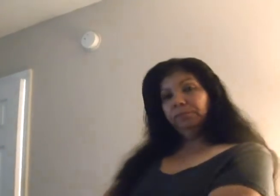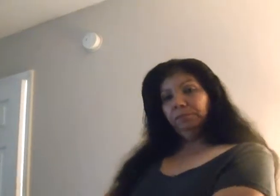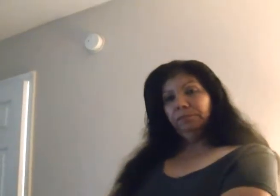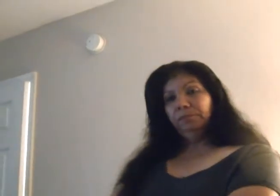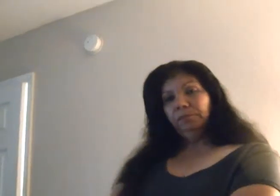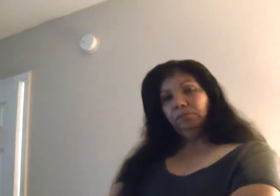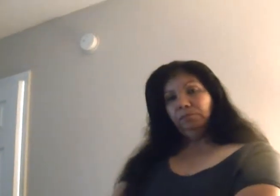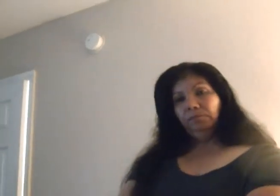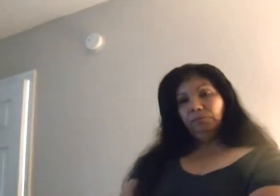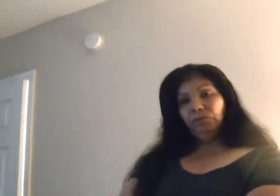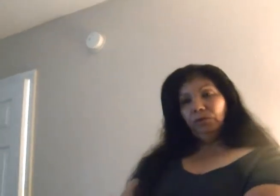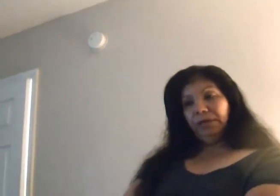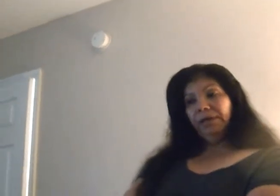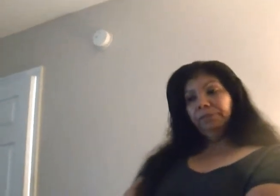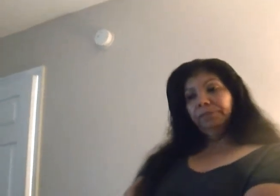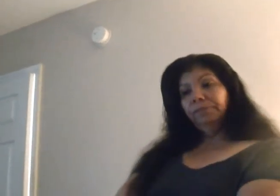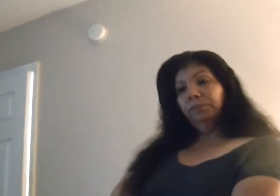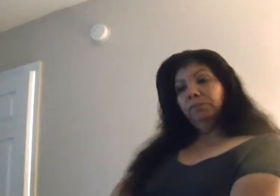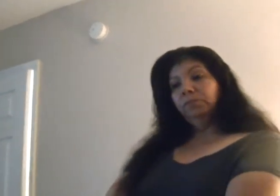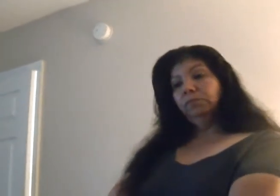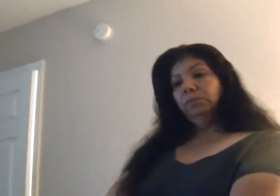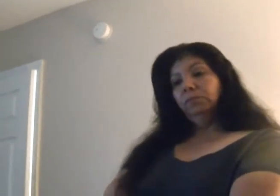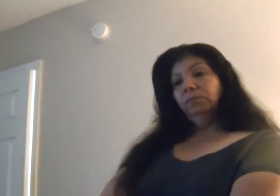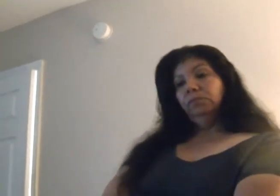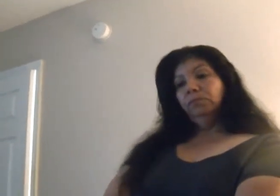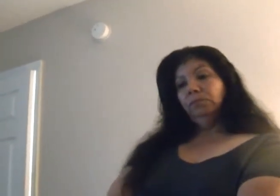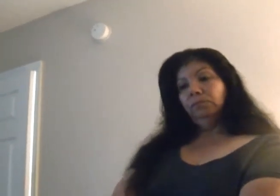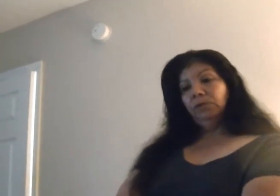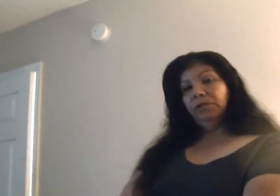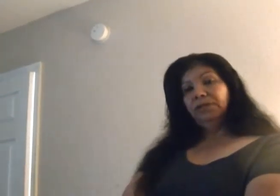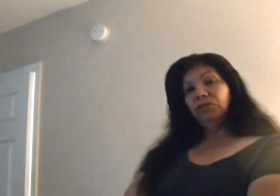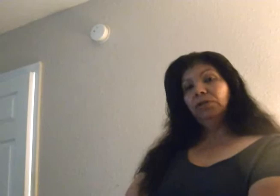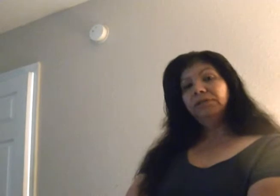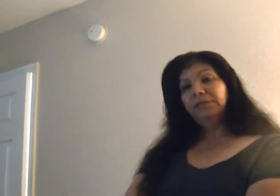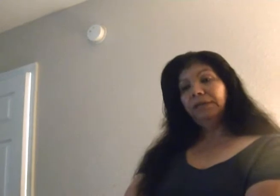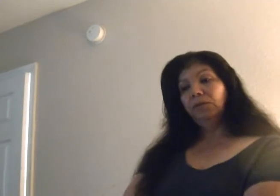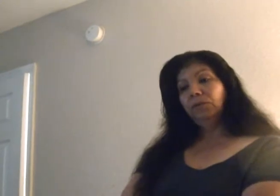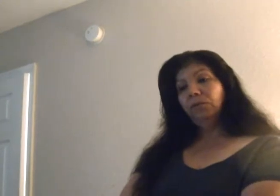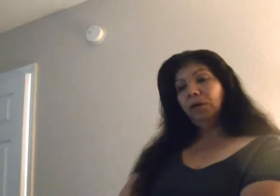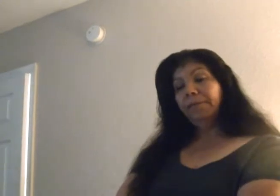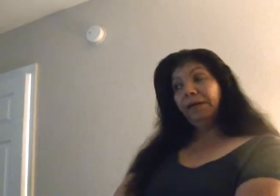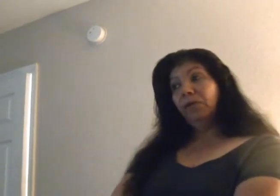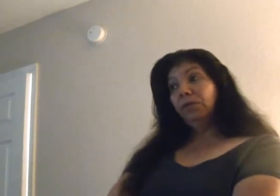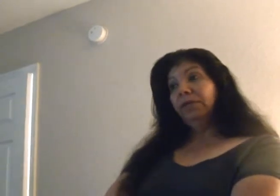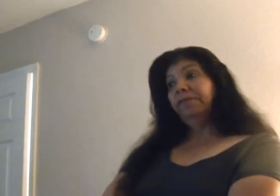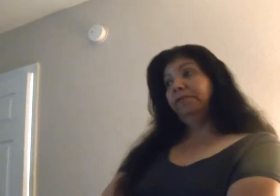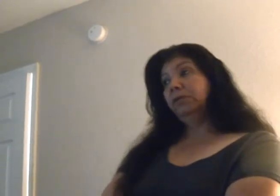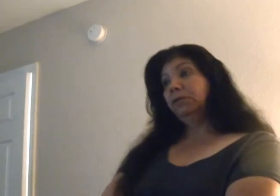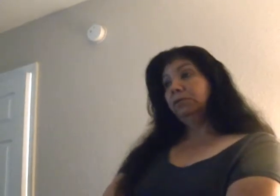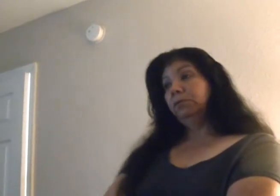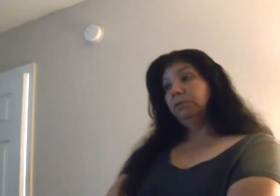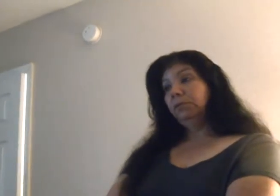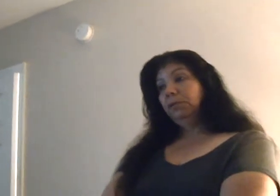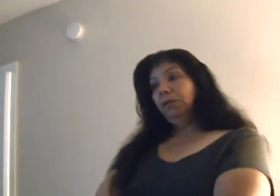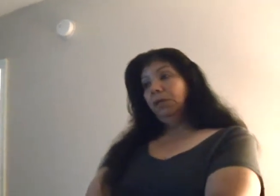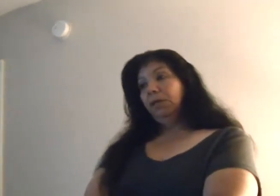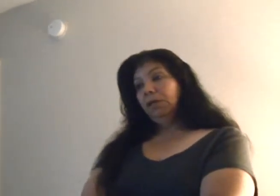is. So, yeah. But, yeah. So that's good today. I mean, I really feel,